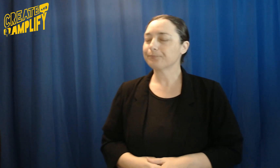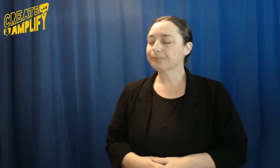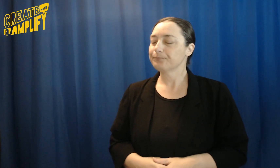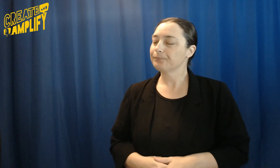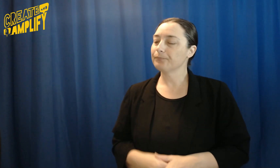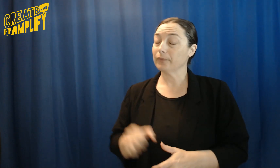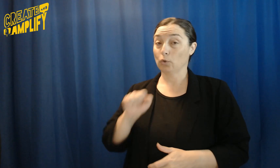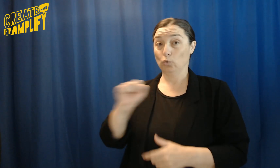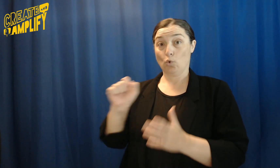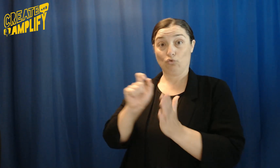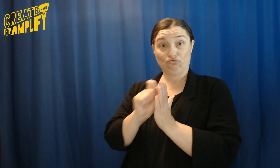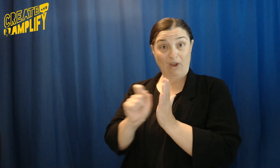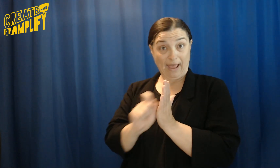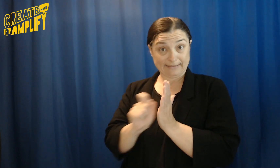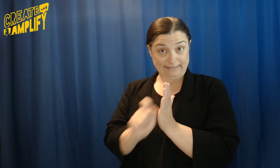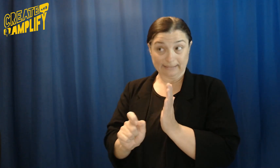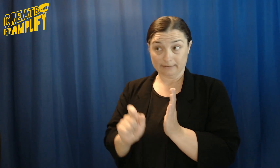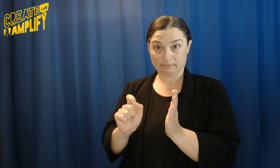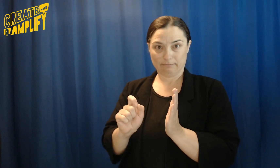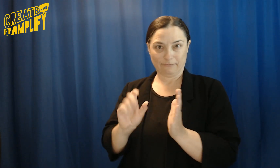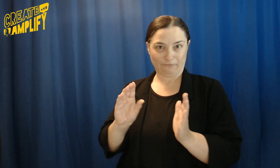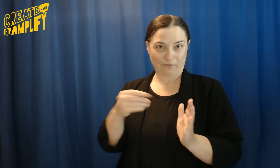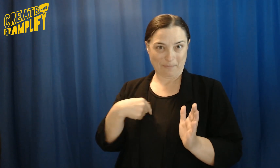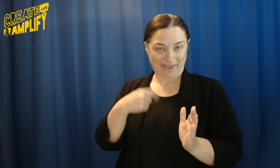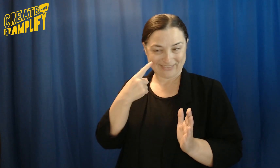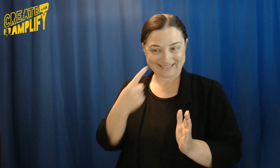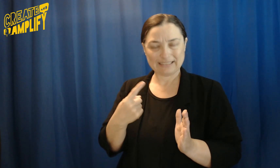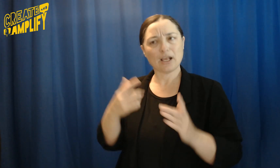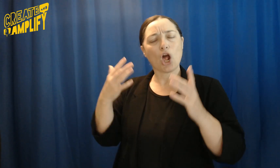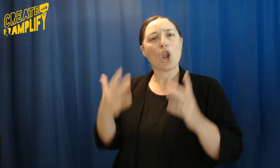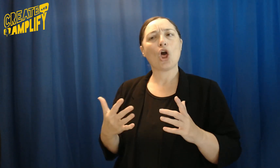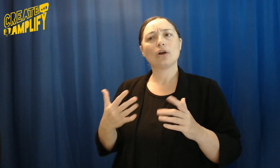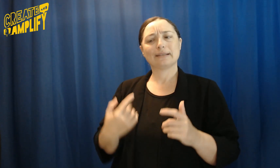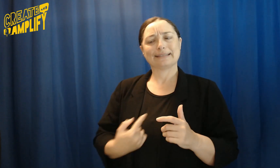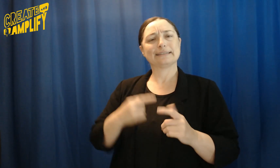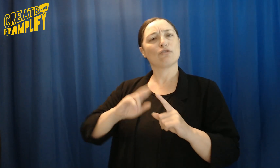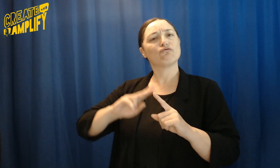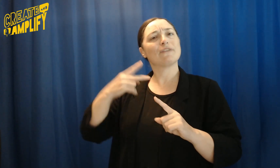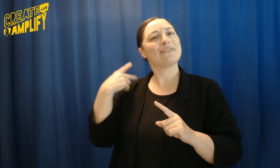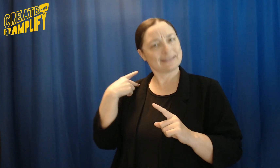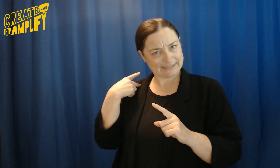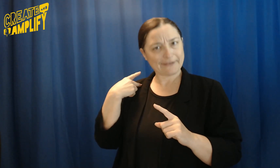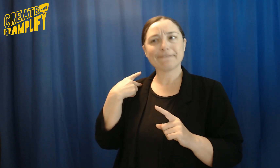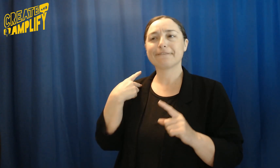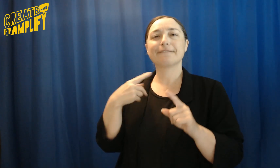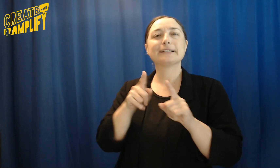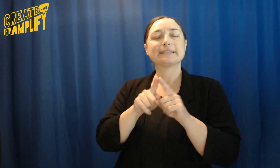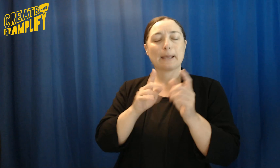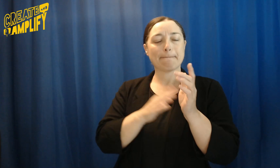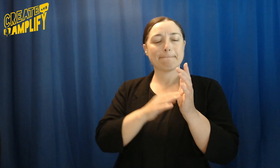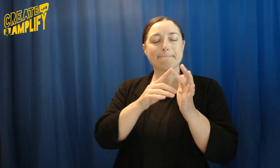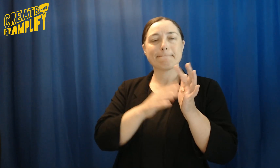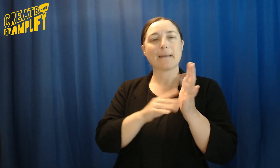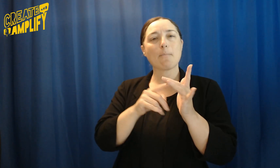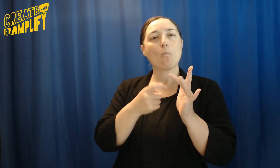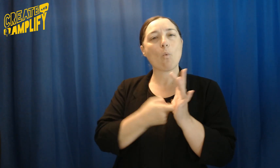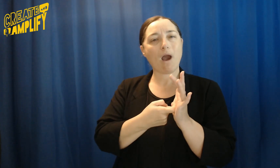at least that I've seen, a lot of it is self-reflective and memoir-like. Yeah. Does that become more difficult when you